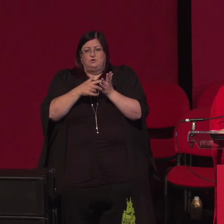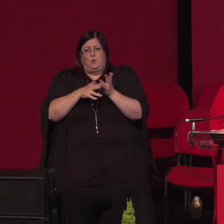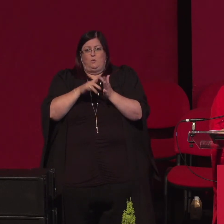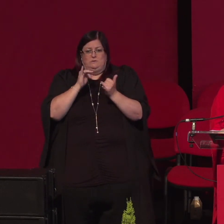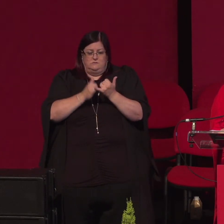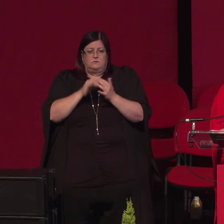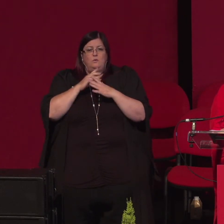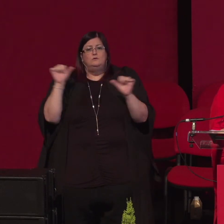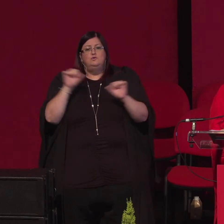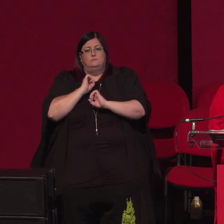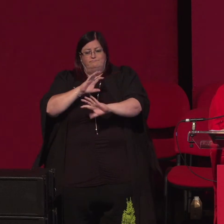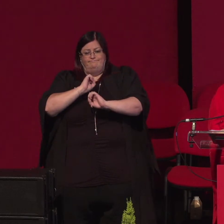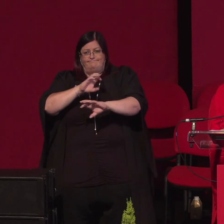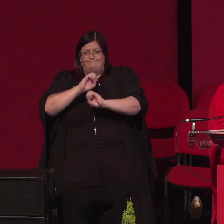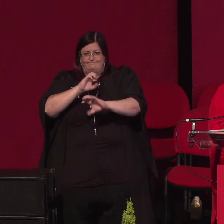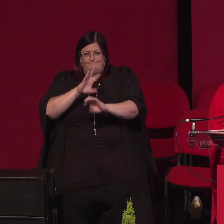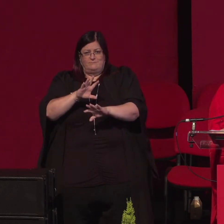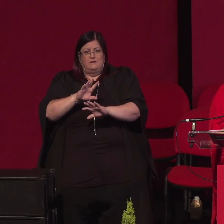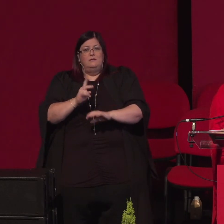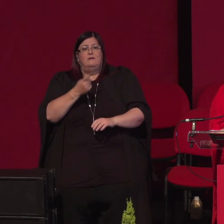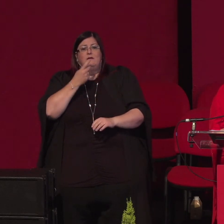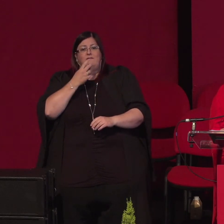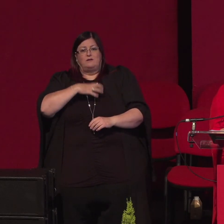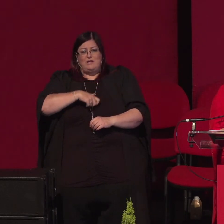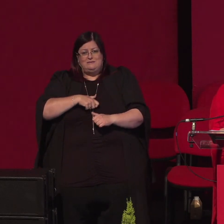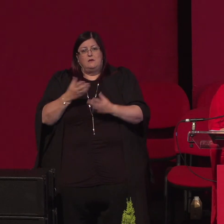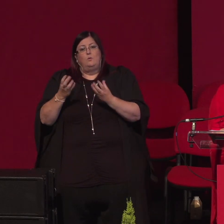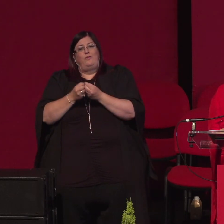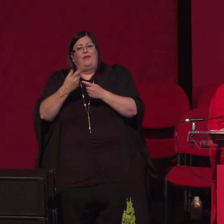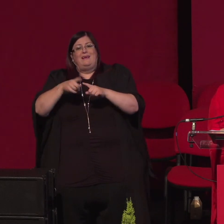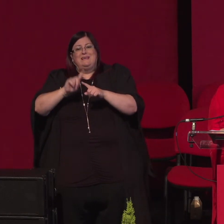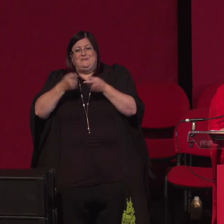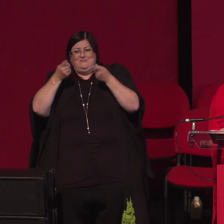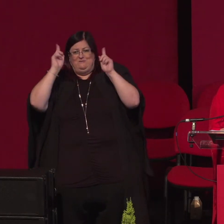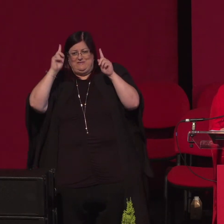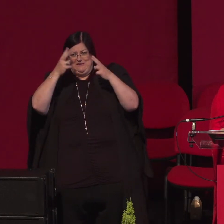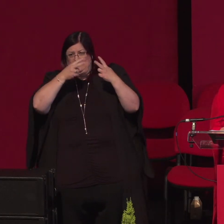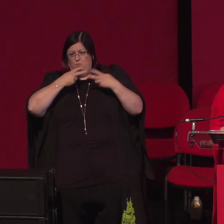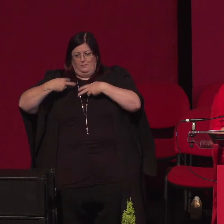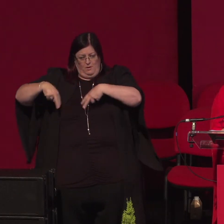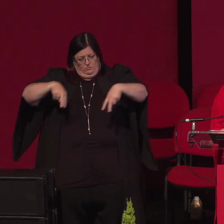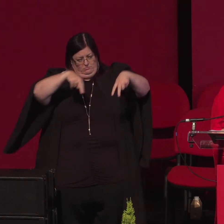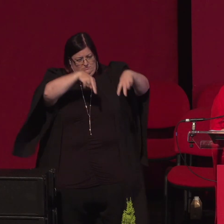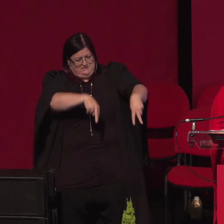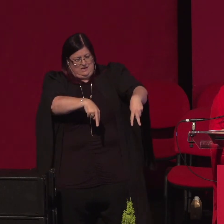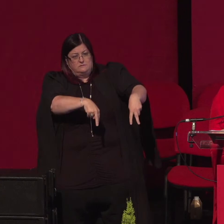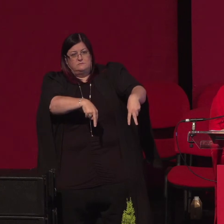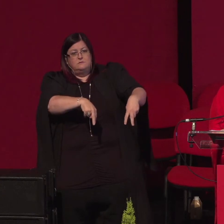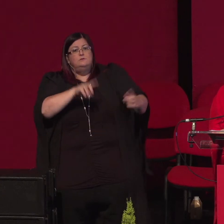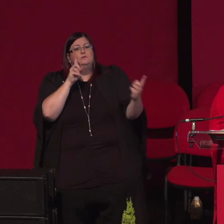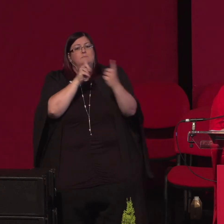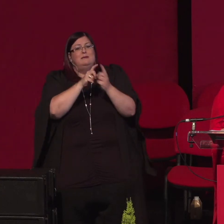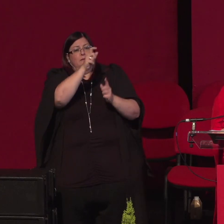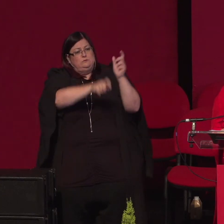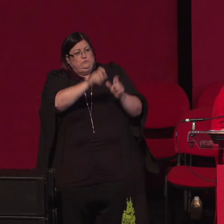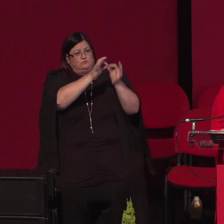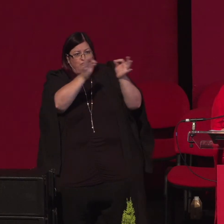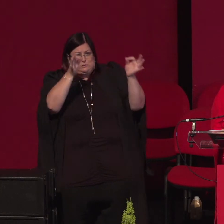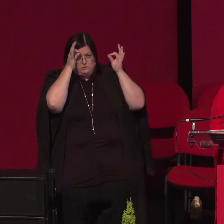address. The Vice-Chancellor and Executive Dean will move to the lower platform, ready to receive our